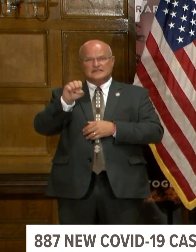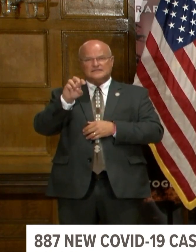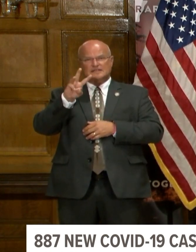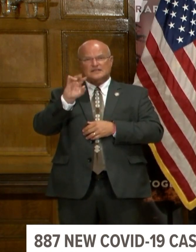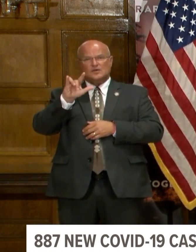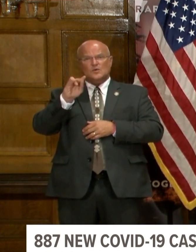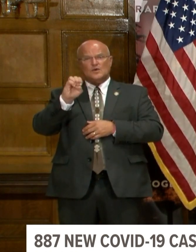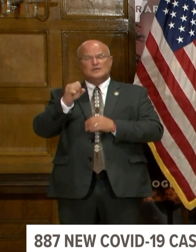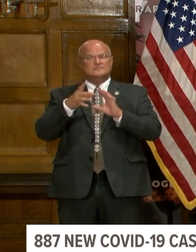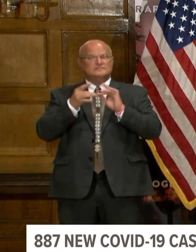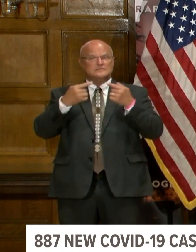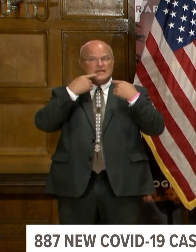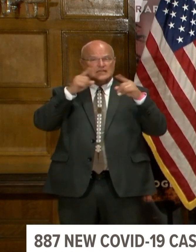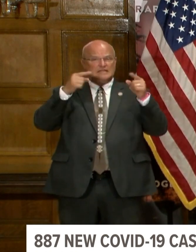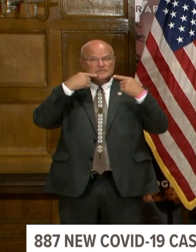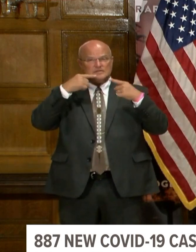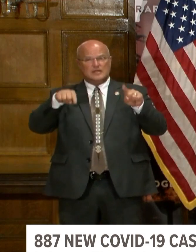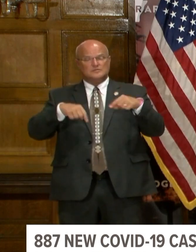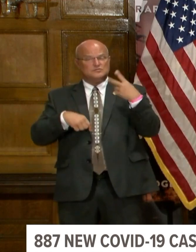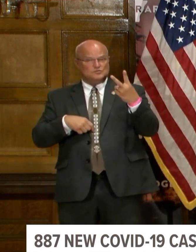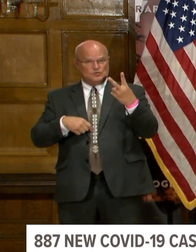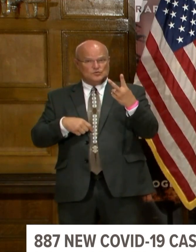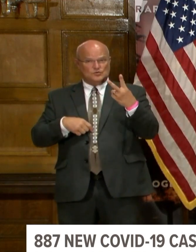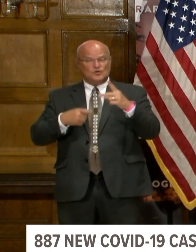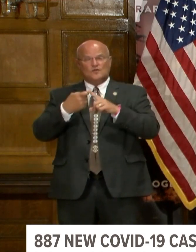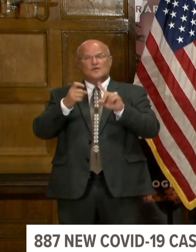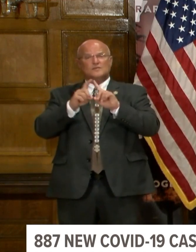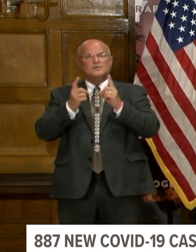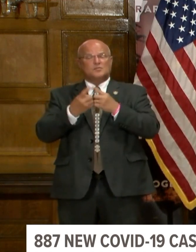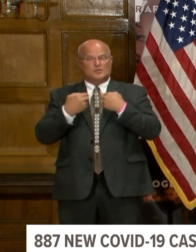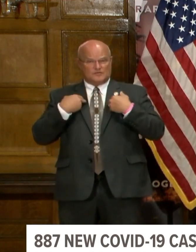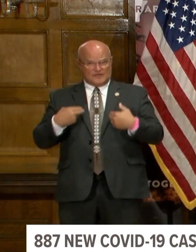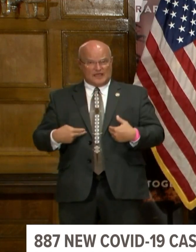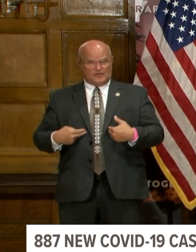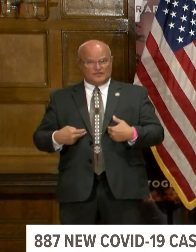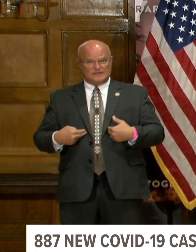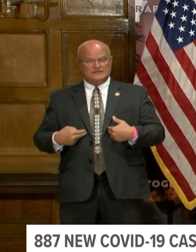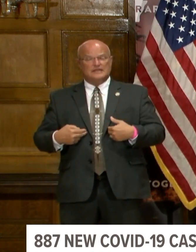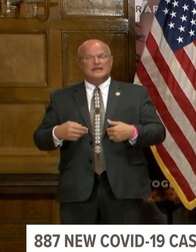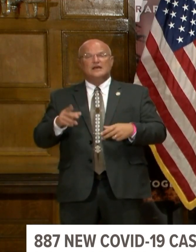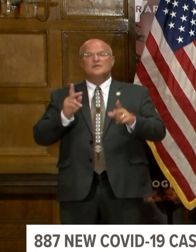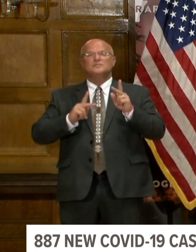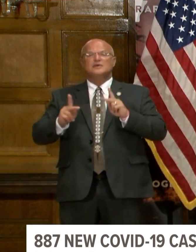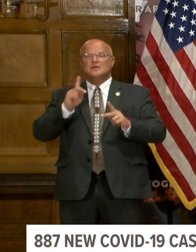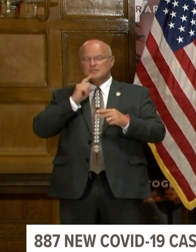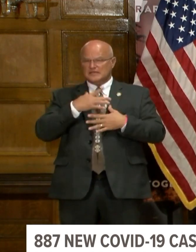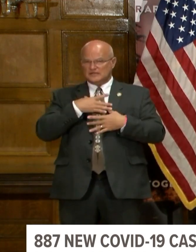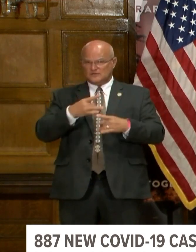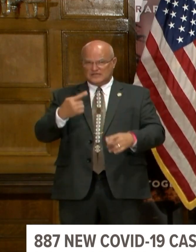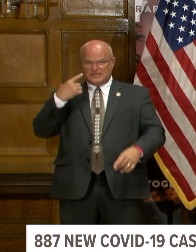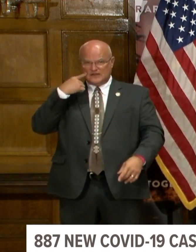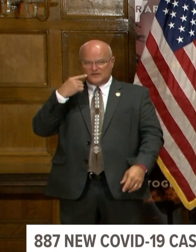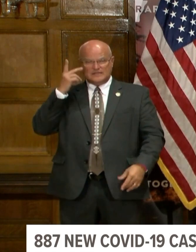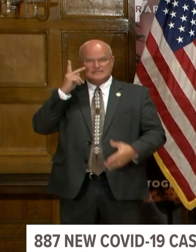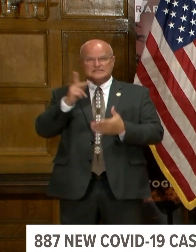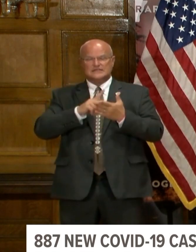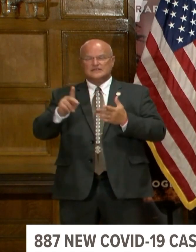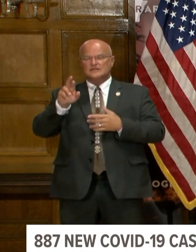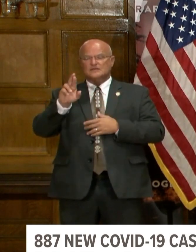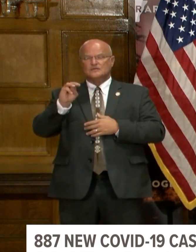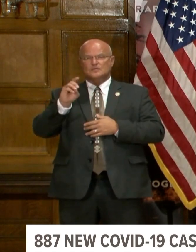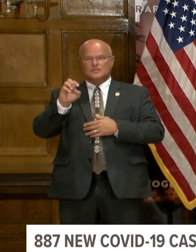Williams to make two announcements that are very, very important coming from the Department of Health that everybody will be interested in hearing. Secretary